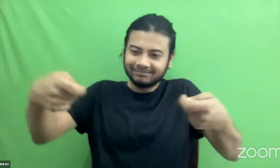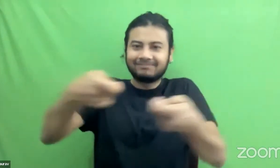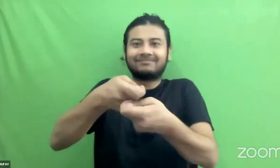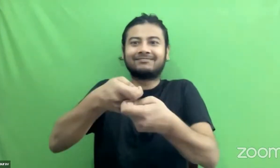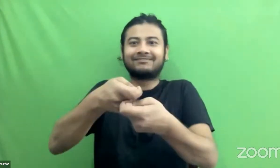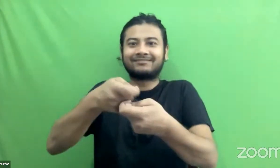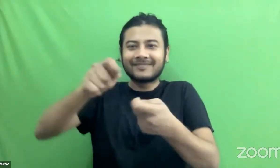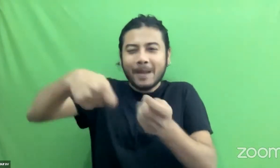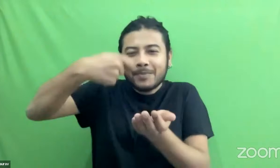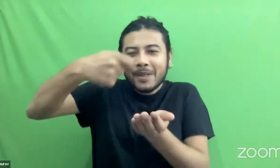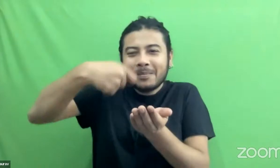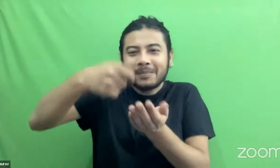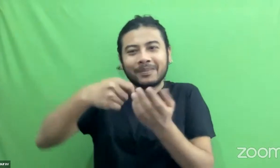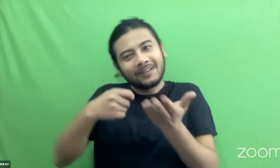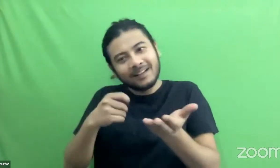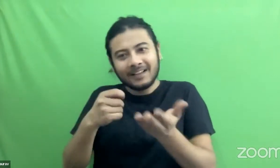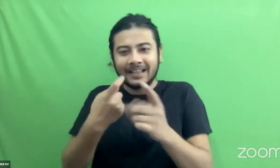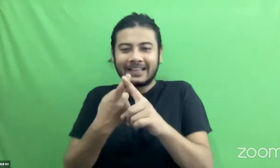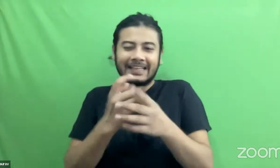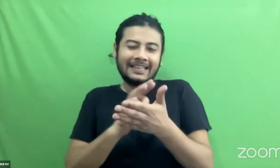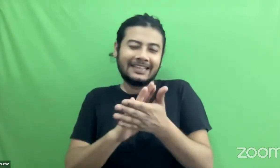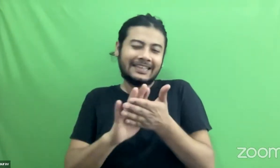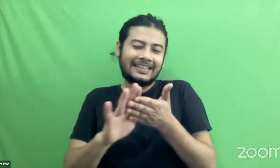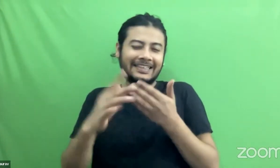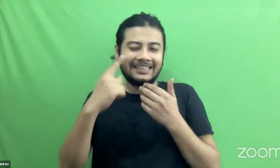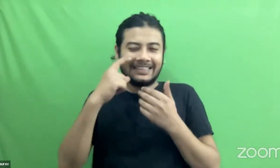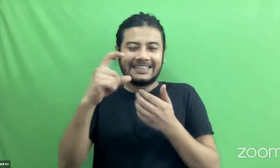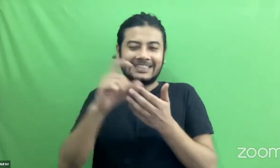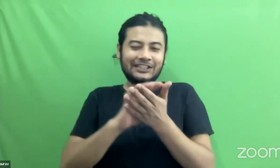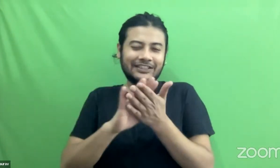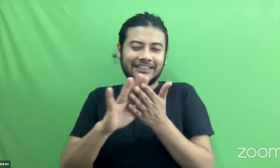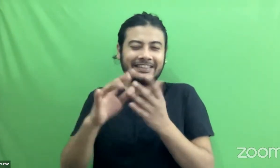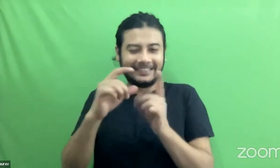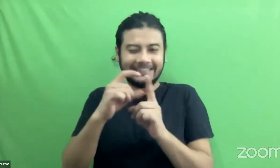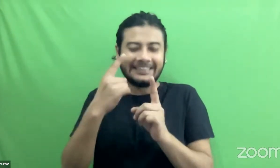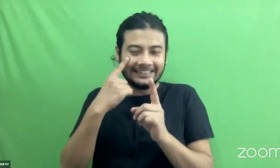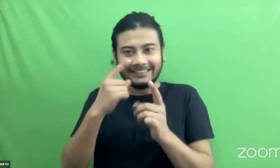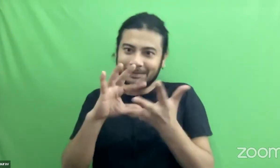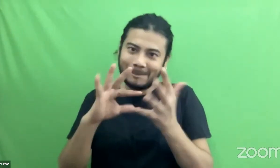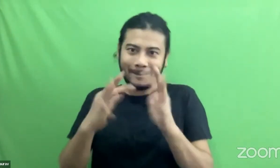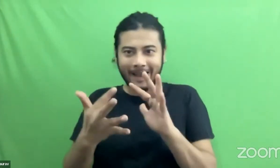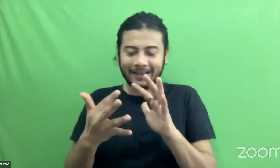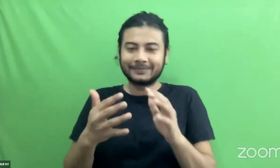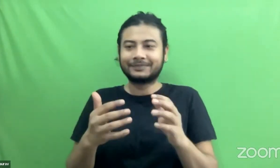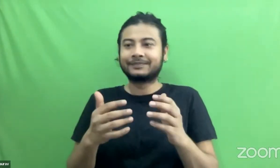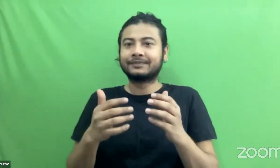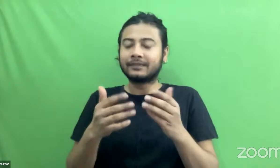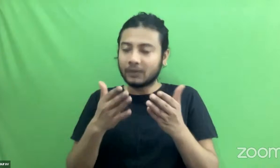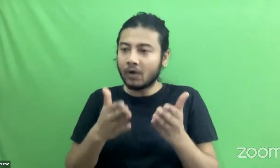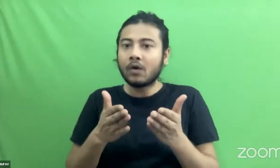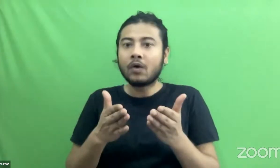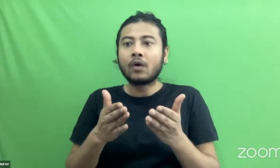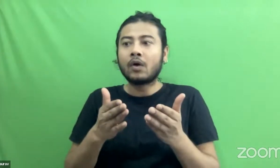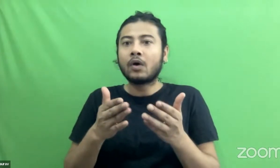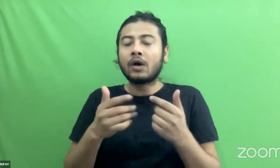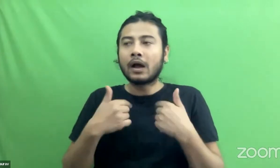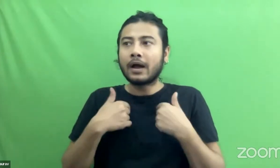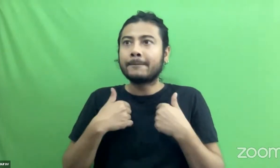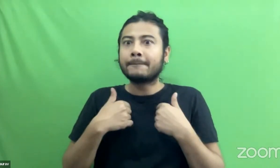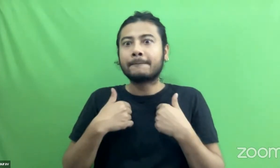you go down and you put all that biryani in small parcels and you go